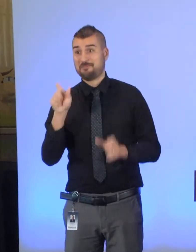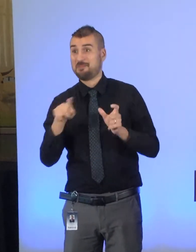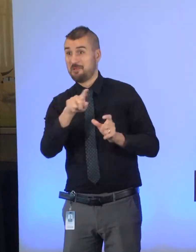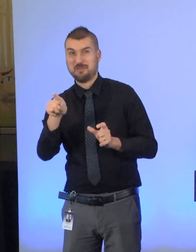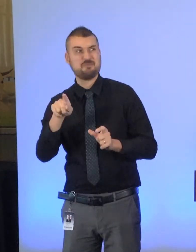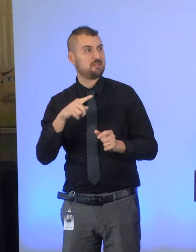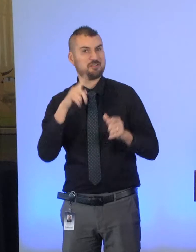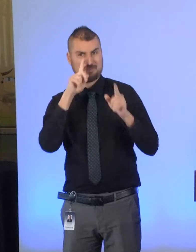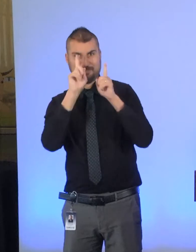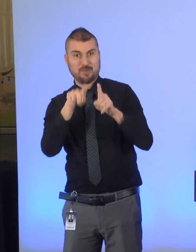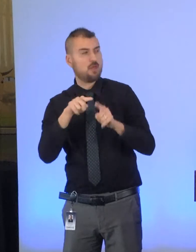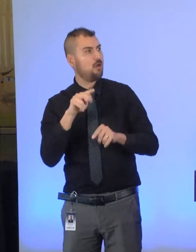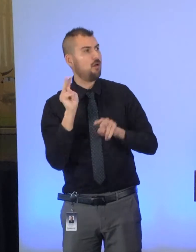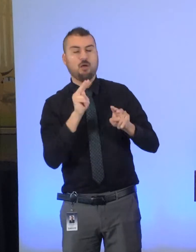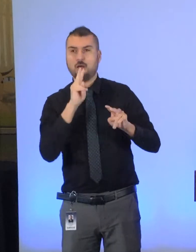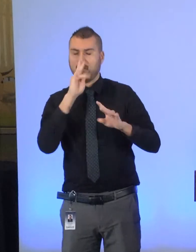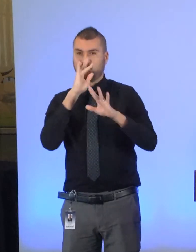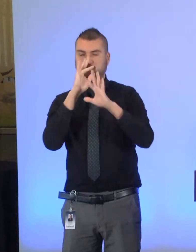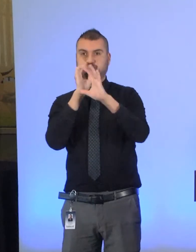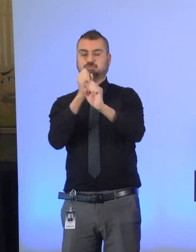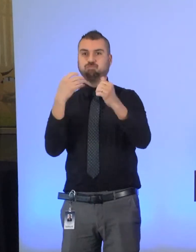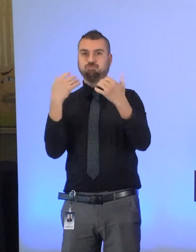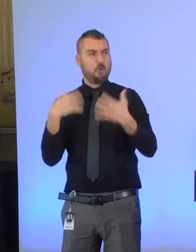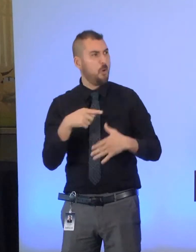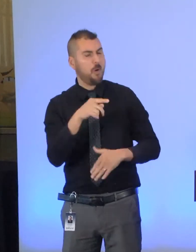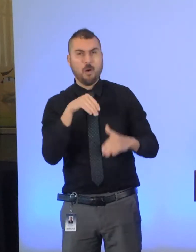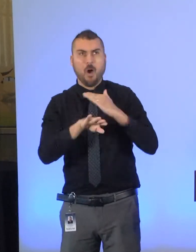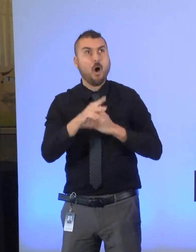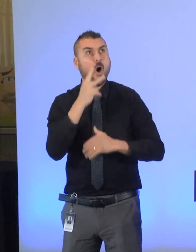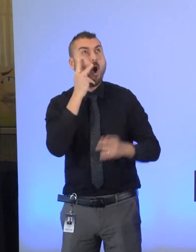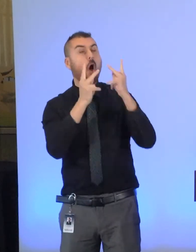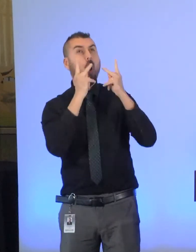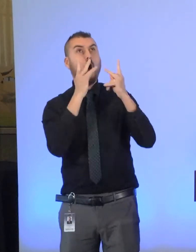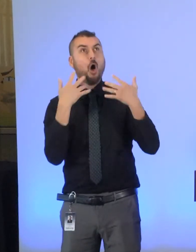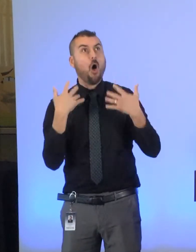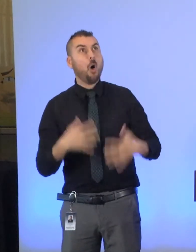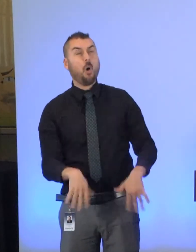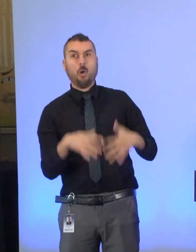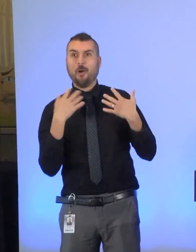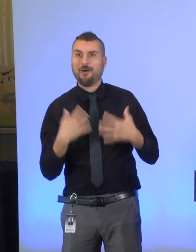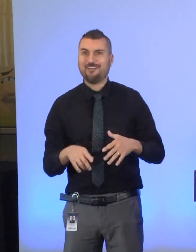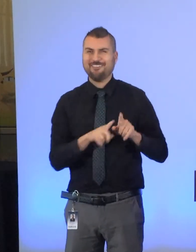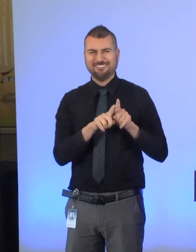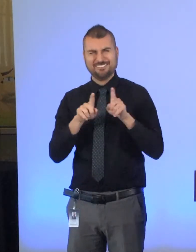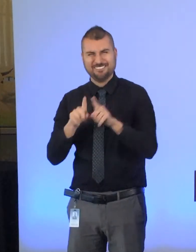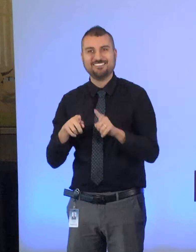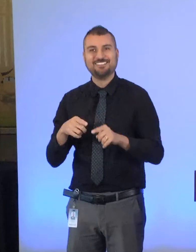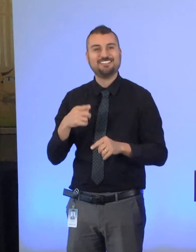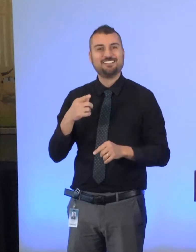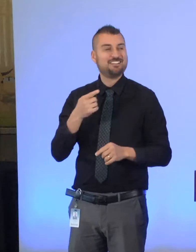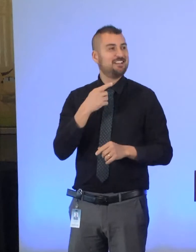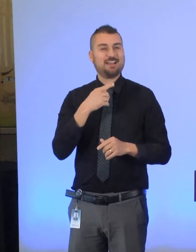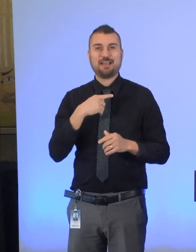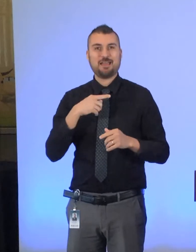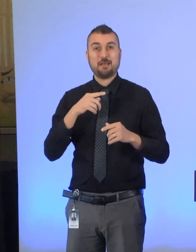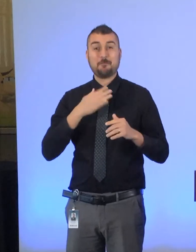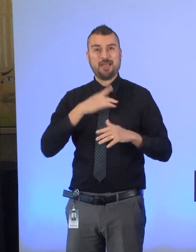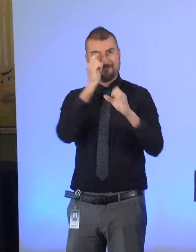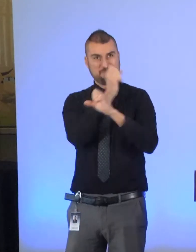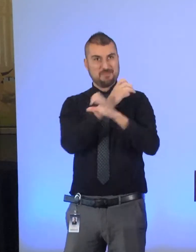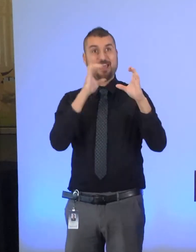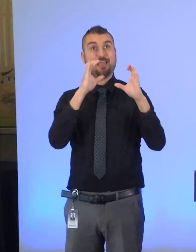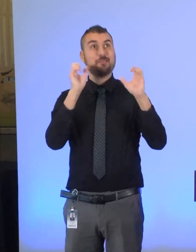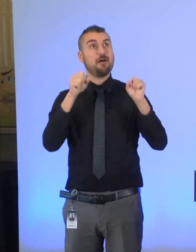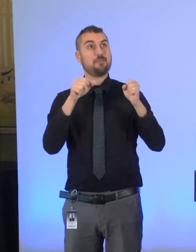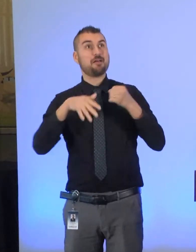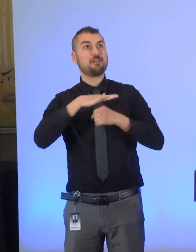space, and it has exceeded any imagination I had for what this would be in our space. So